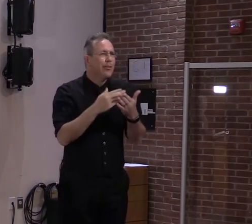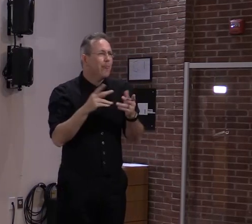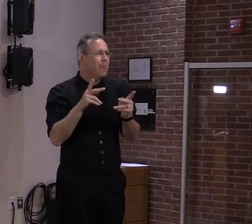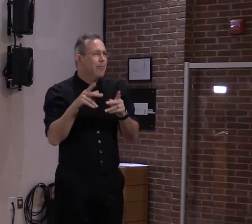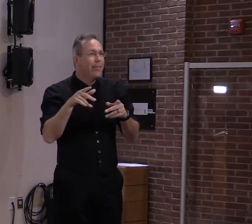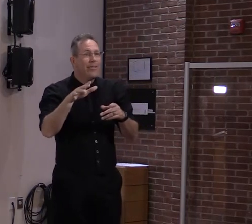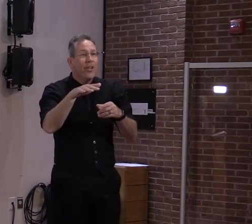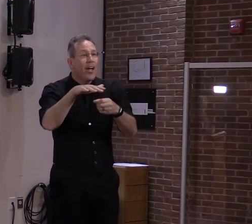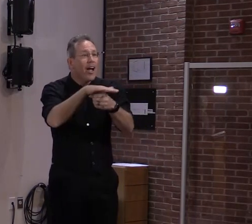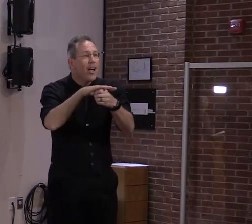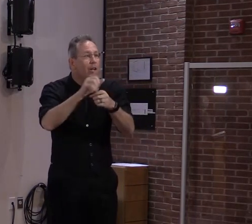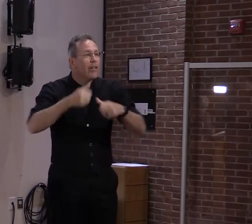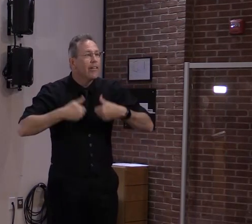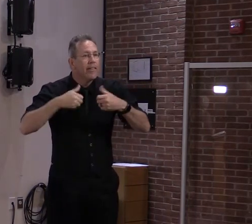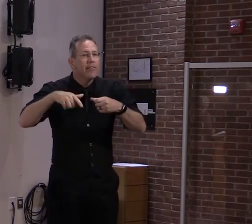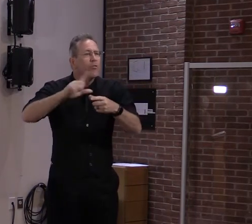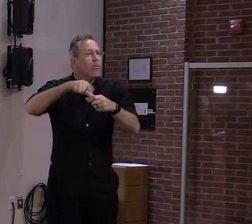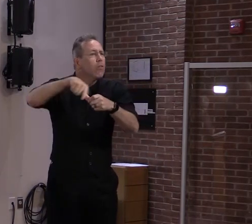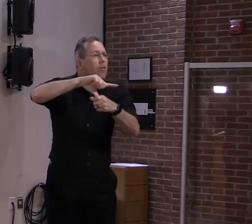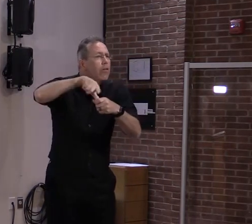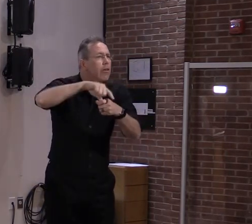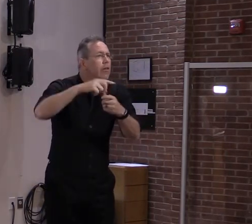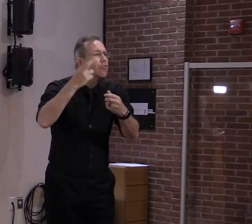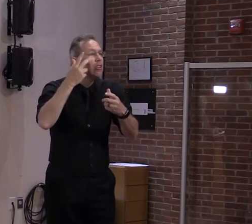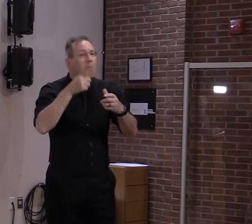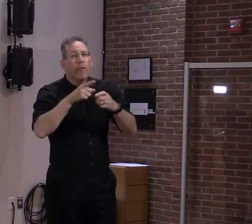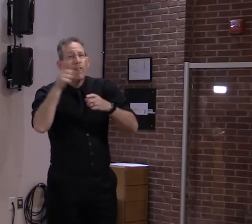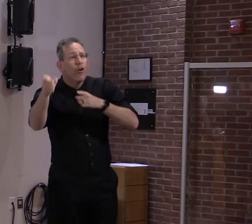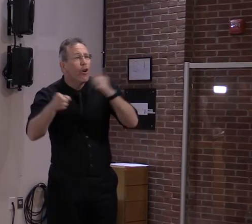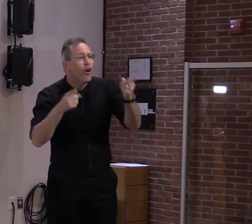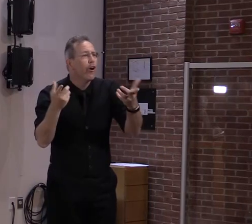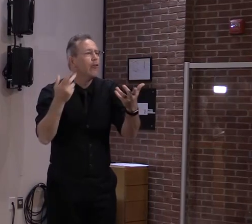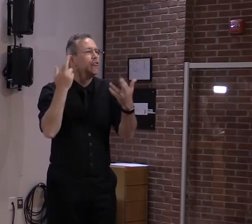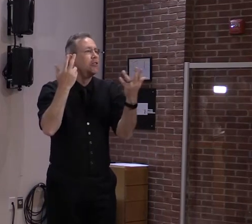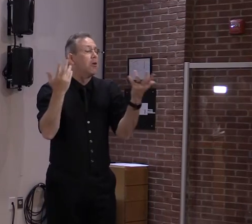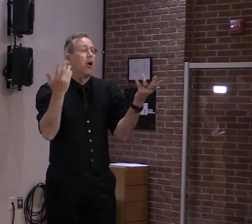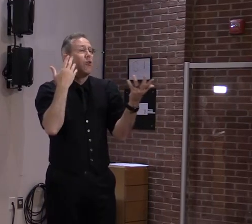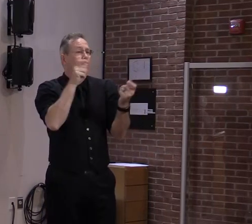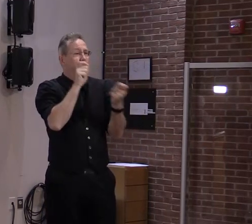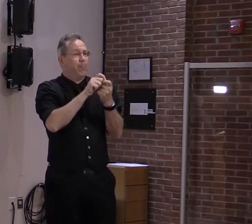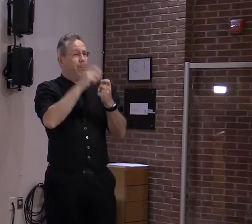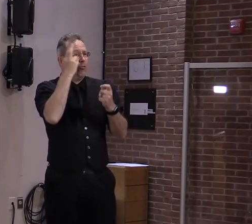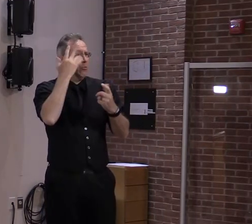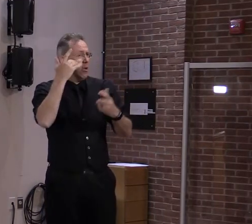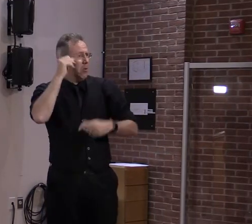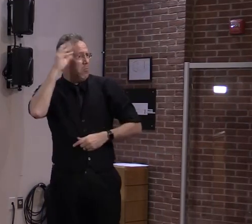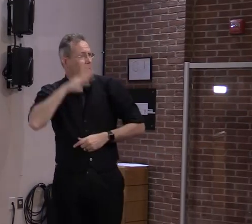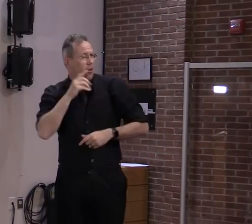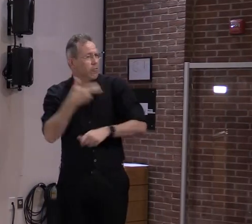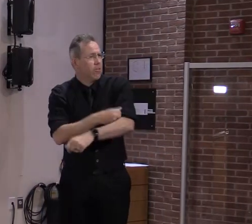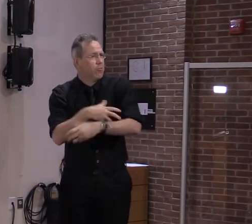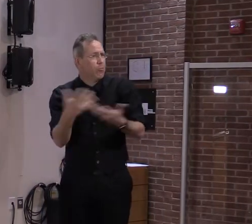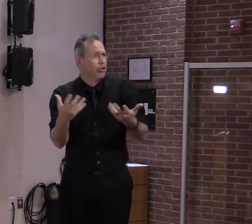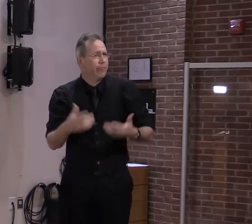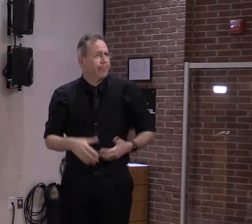I don't have anything specific unless Dr. Levine has something he wants to add to that.